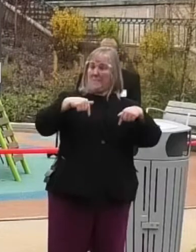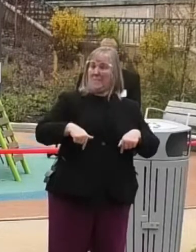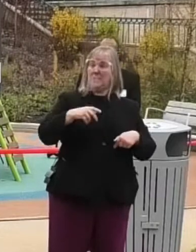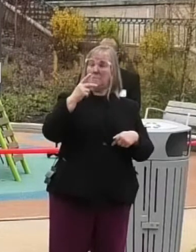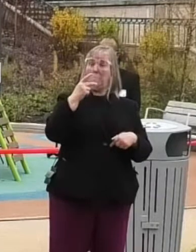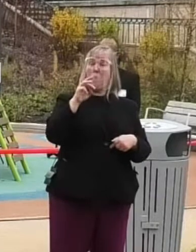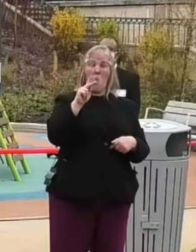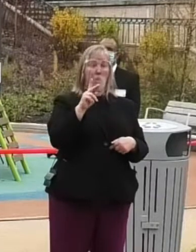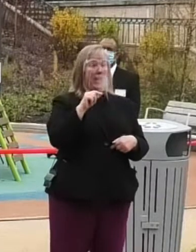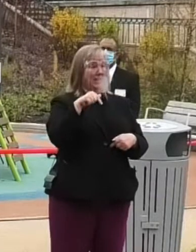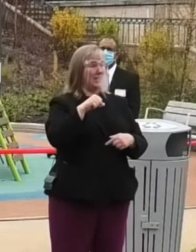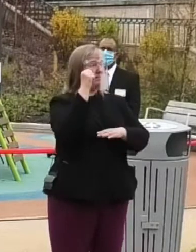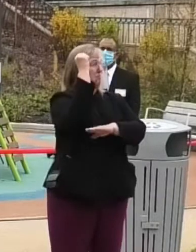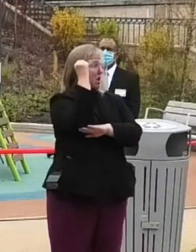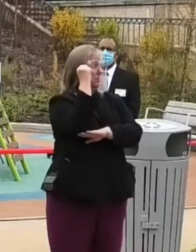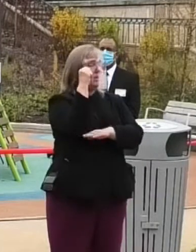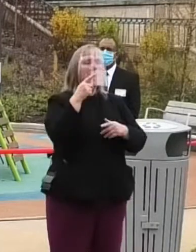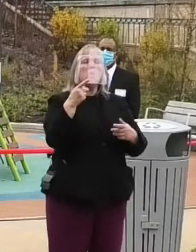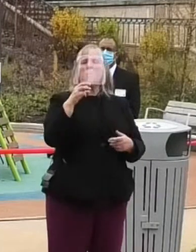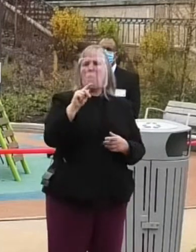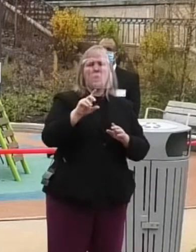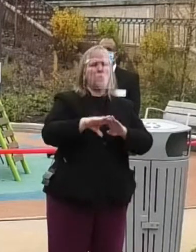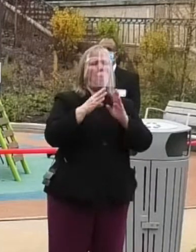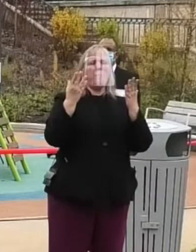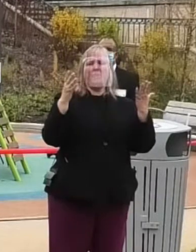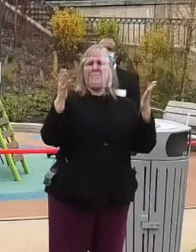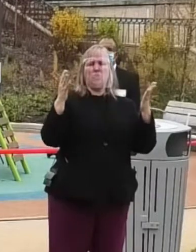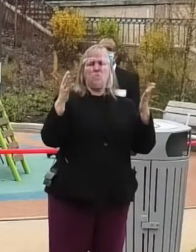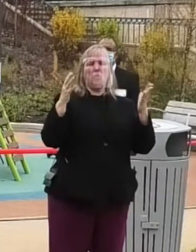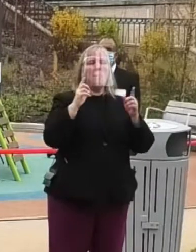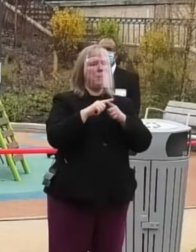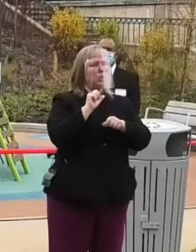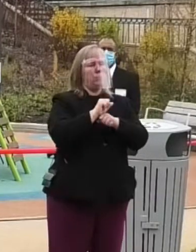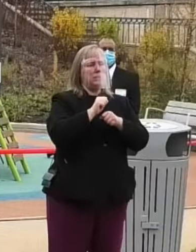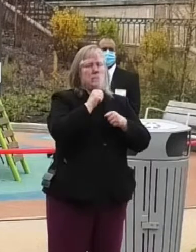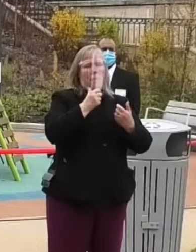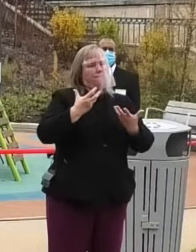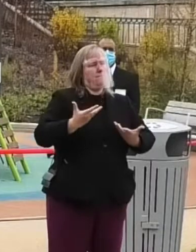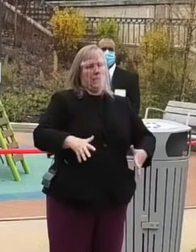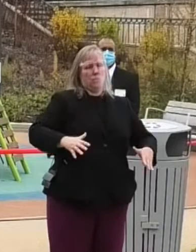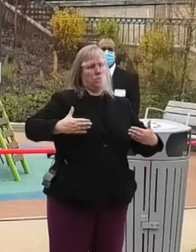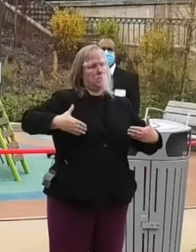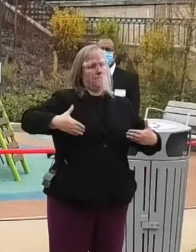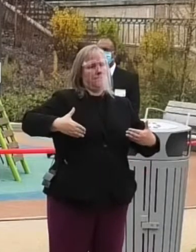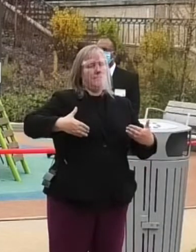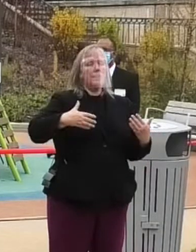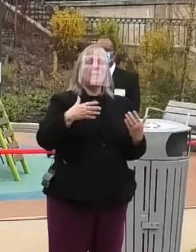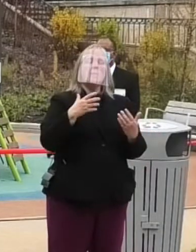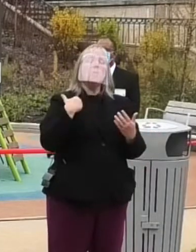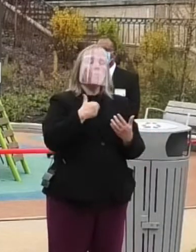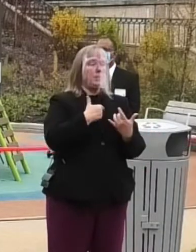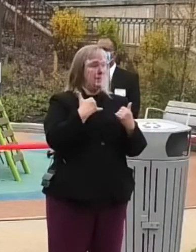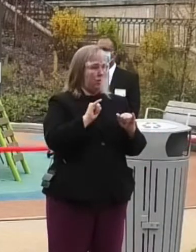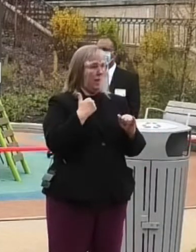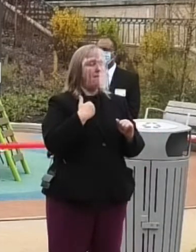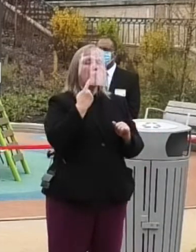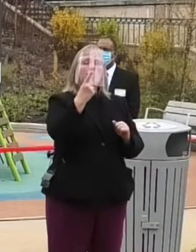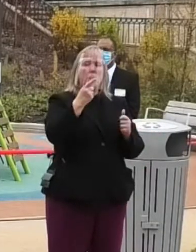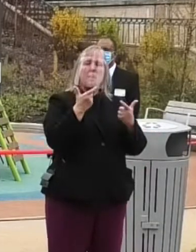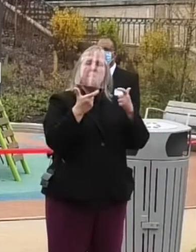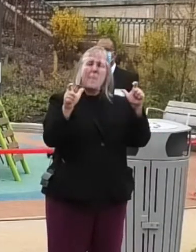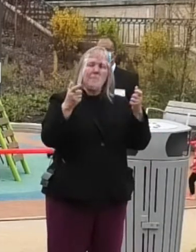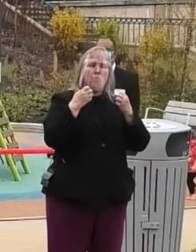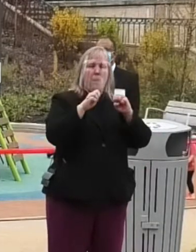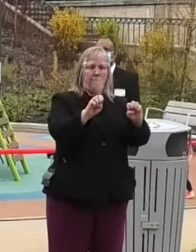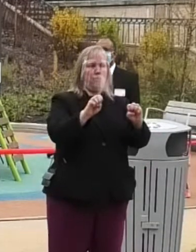this monument, which the park is open, but the work's not complete. We still have one major